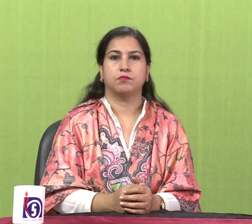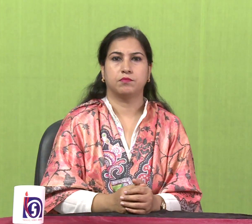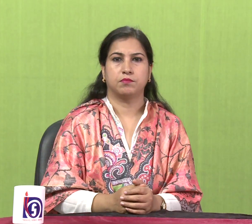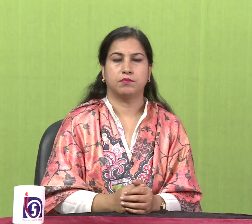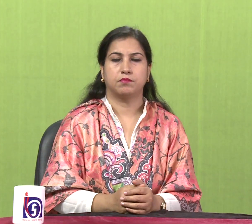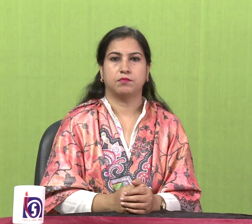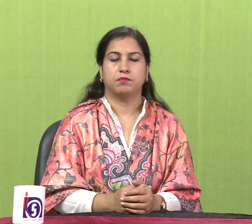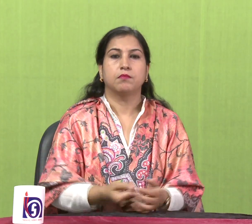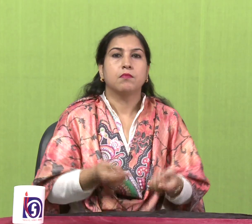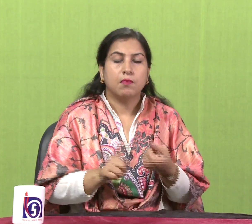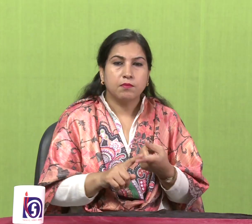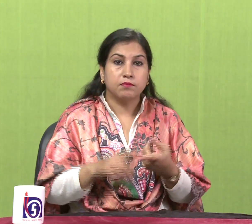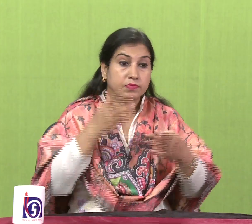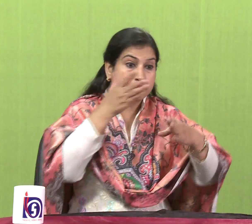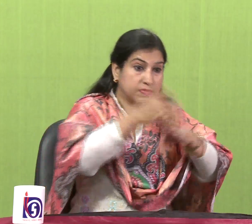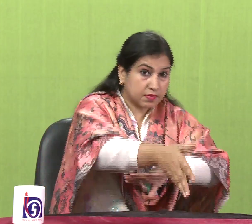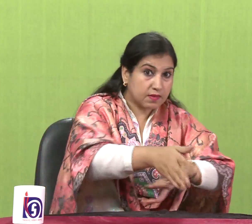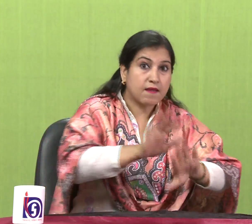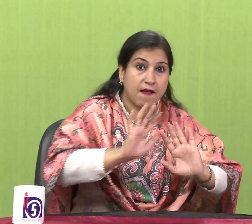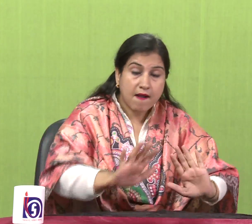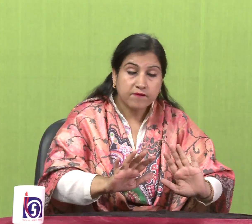when a disaster takes place.